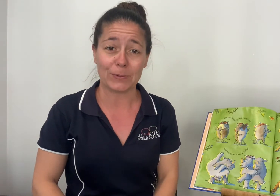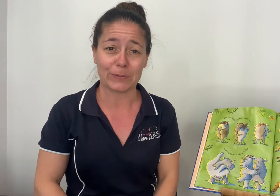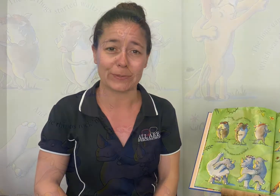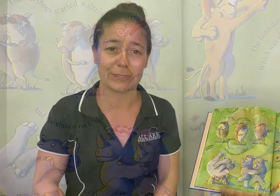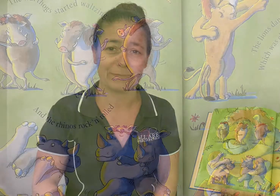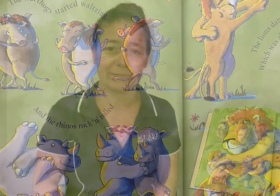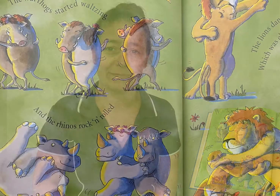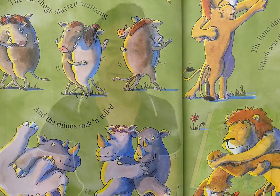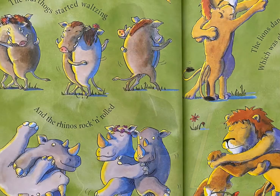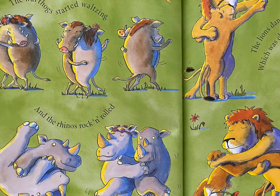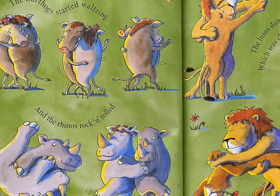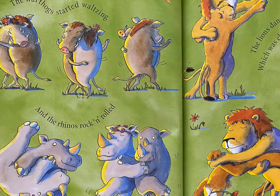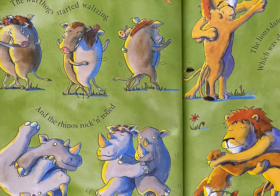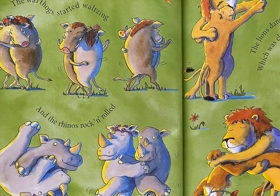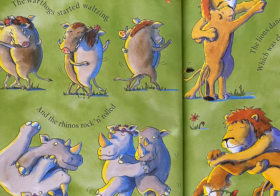bold.